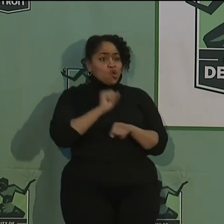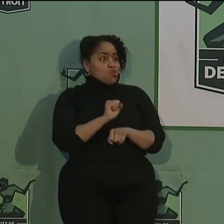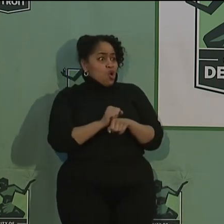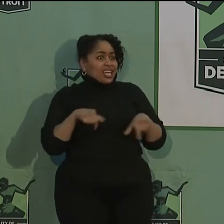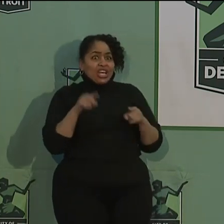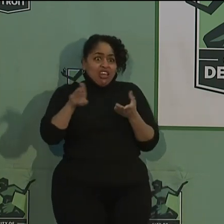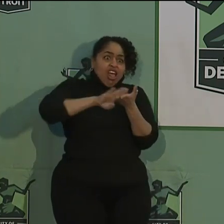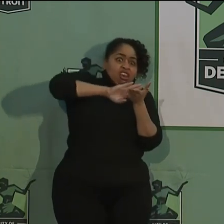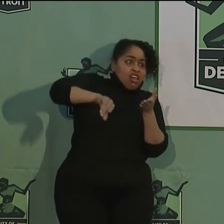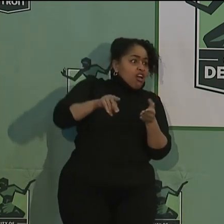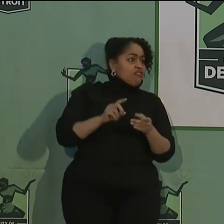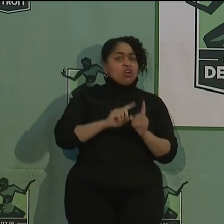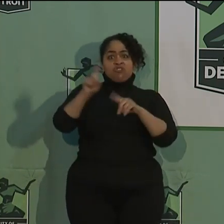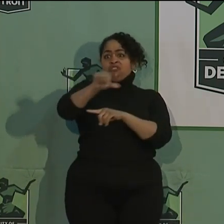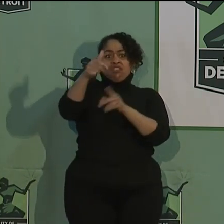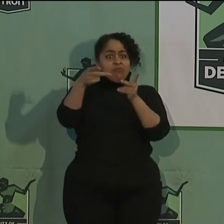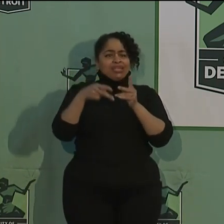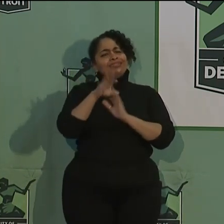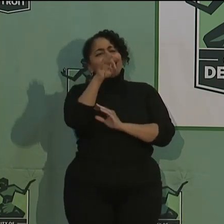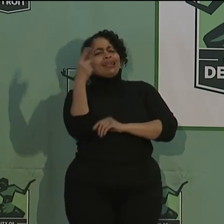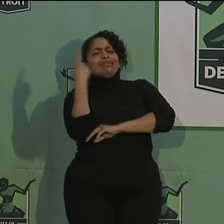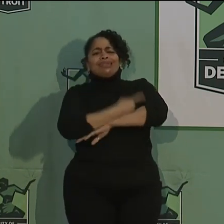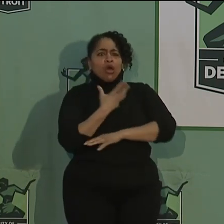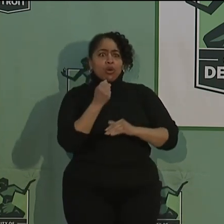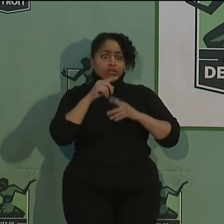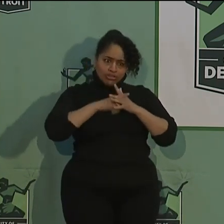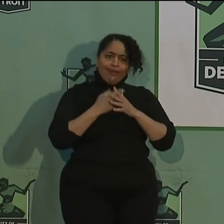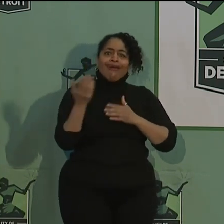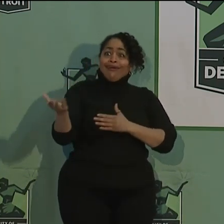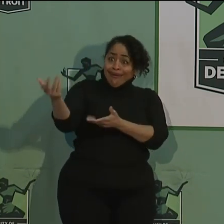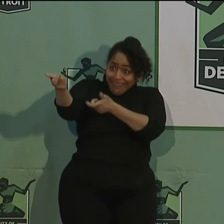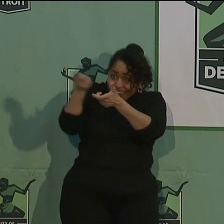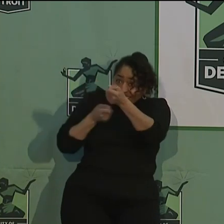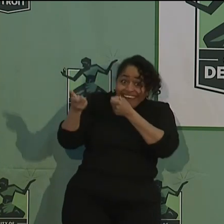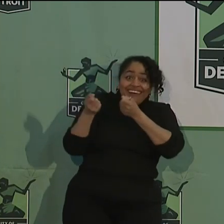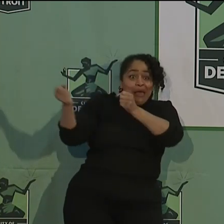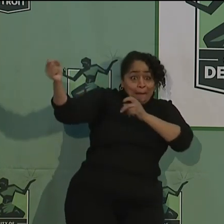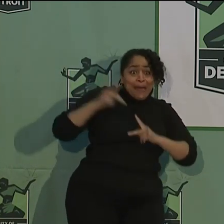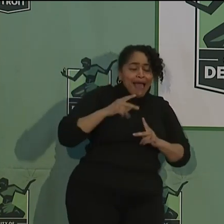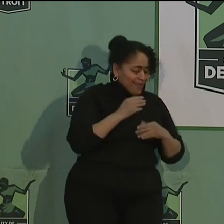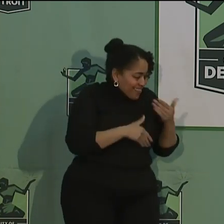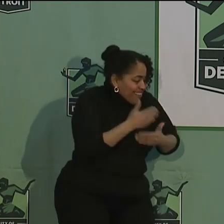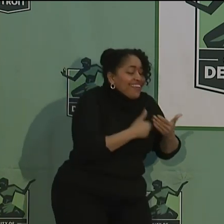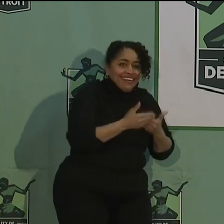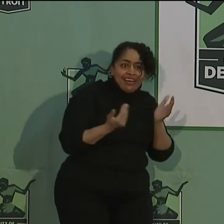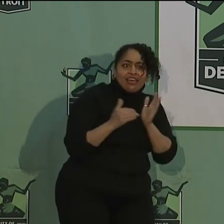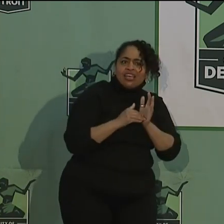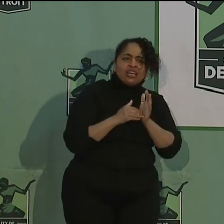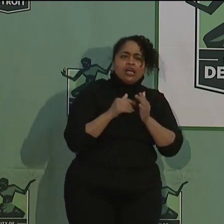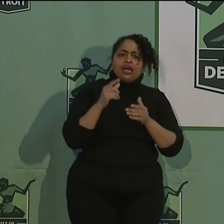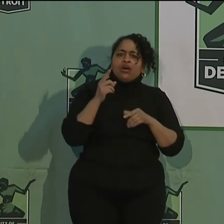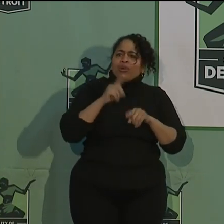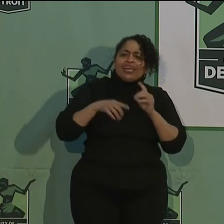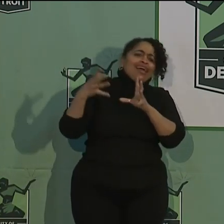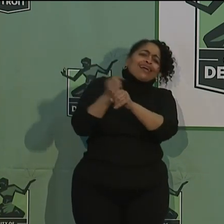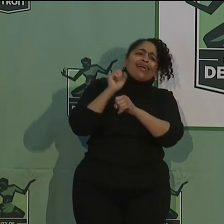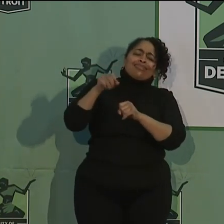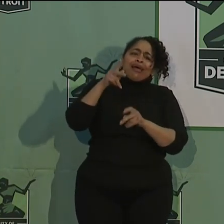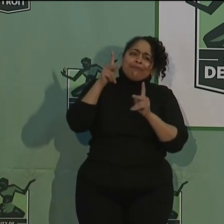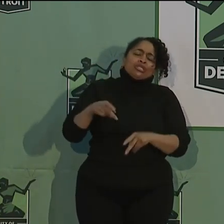go someplace else, in 90 days we want to start building again, we don't have experienced inspectors because they took another job.